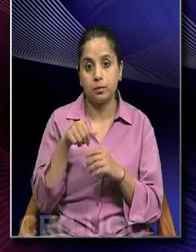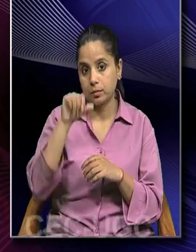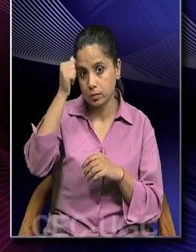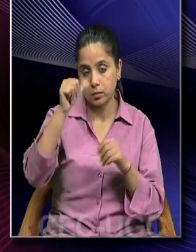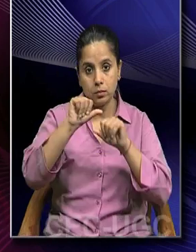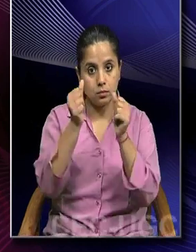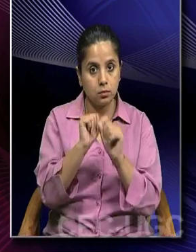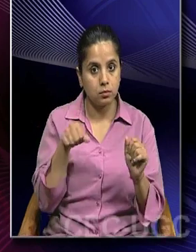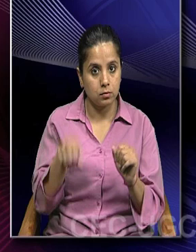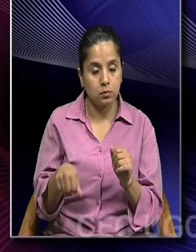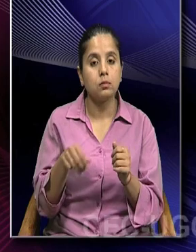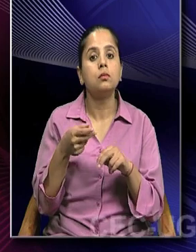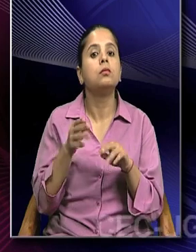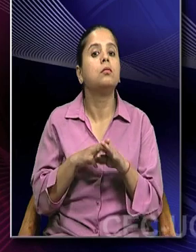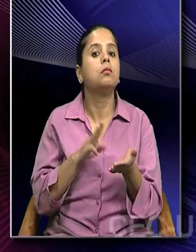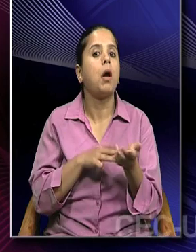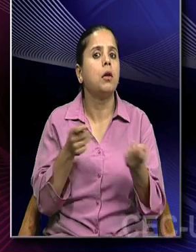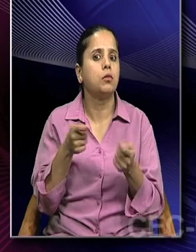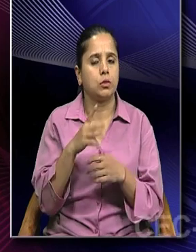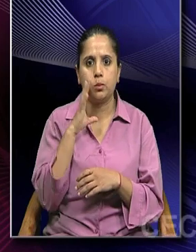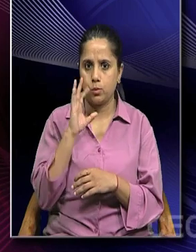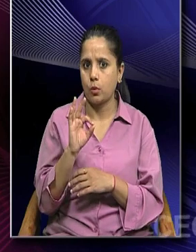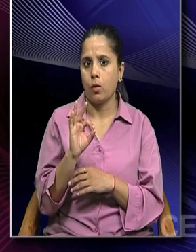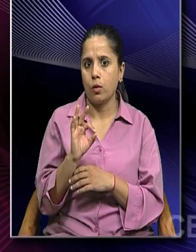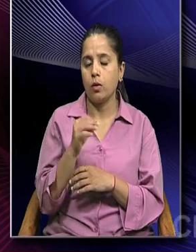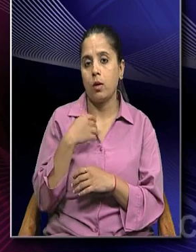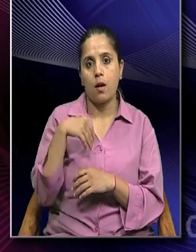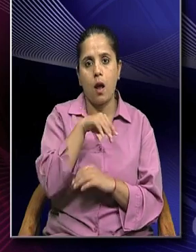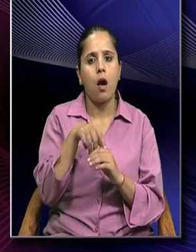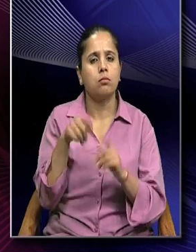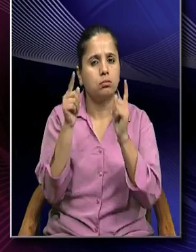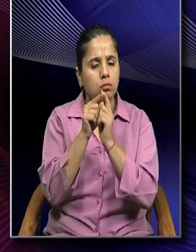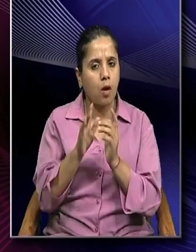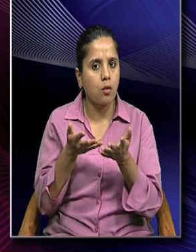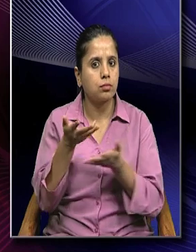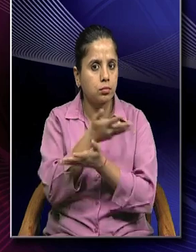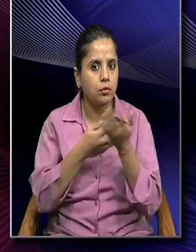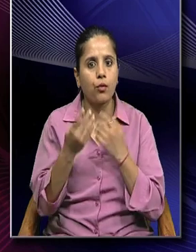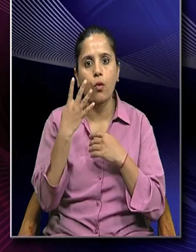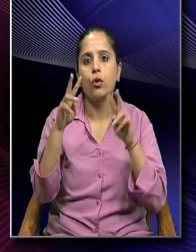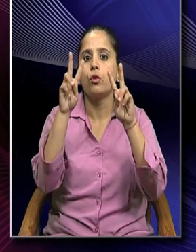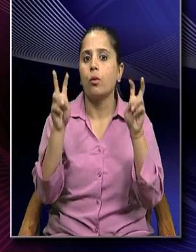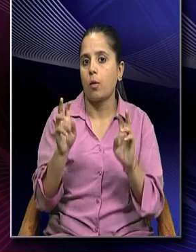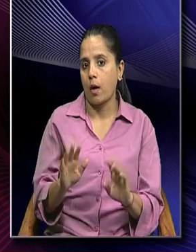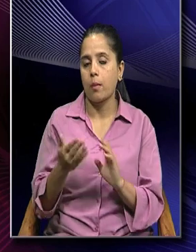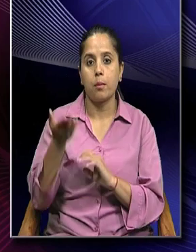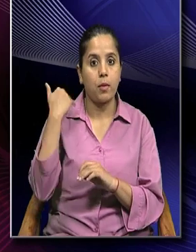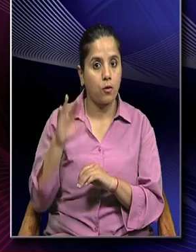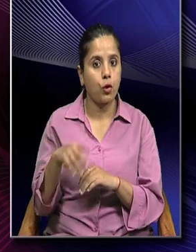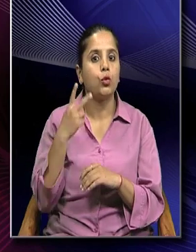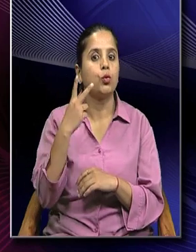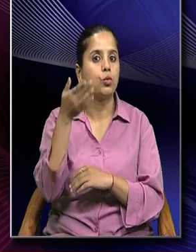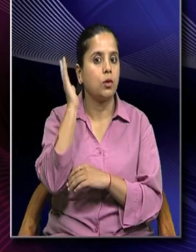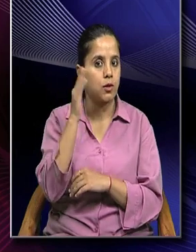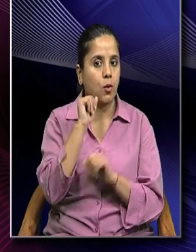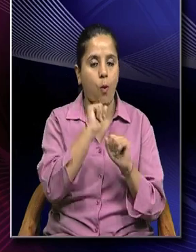model of management is very much relevant, and we had a brief discussion on these 4 topics in the previous 2 lectures of